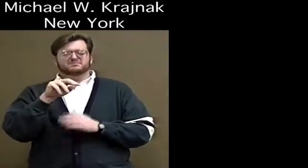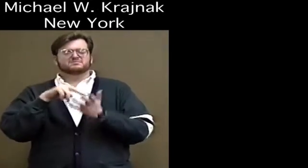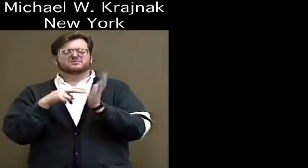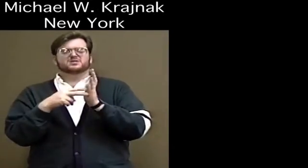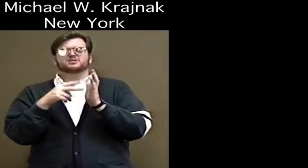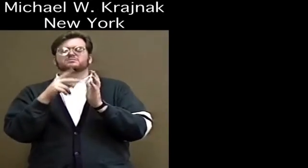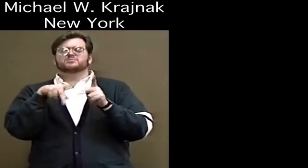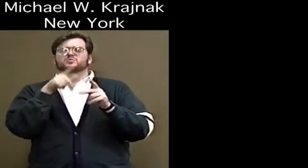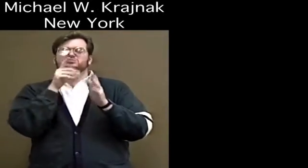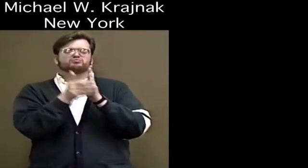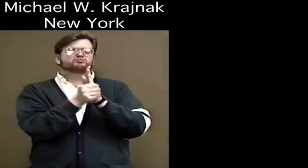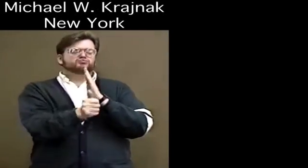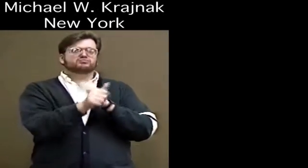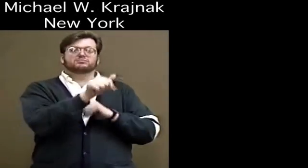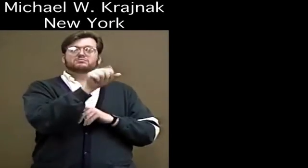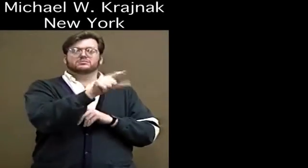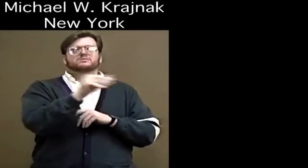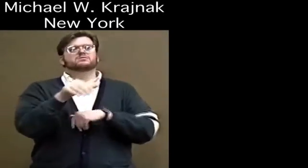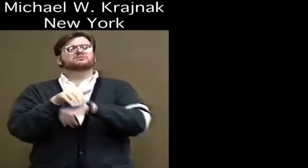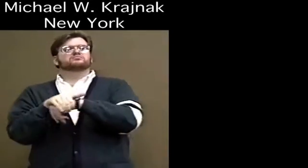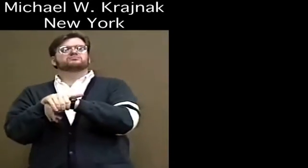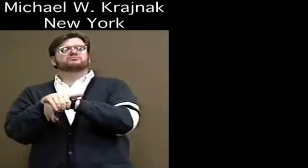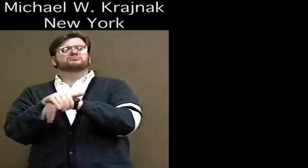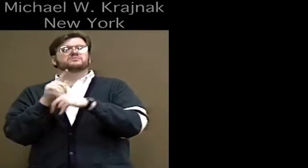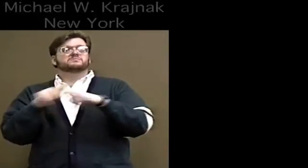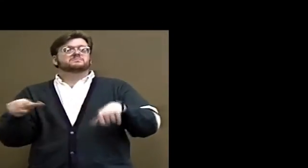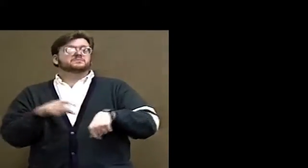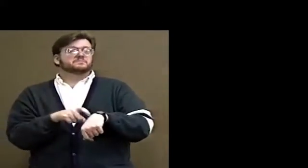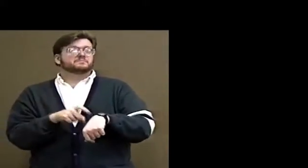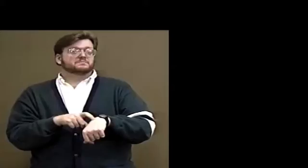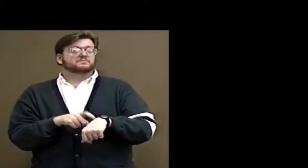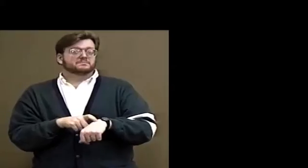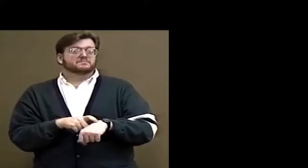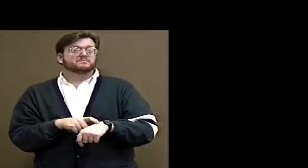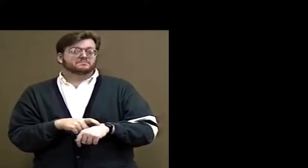Bilingualism means people who are equally skilled in American Sign Language and spoken English.